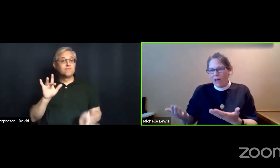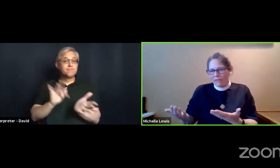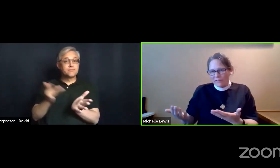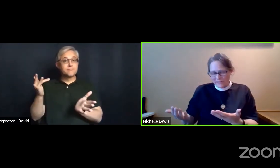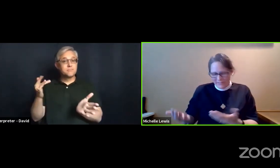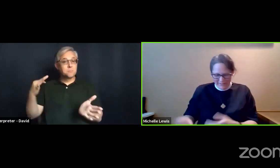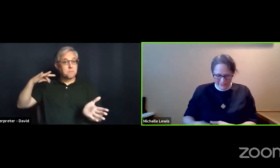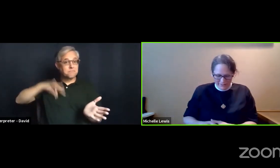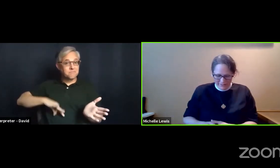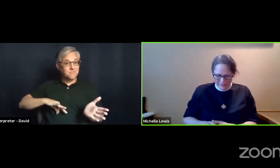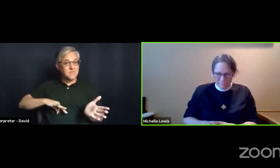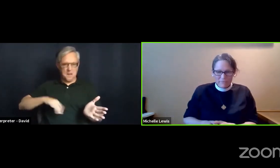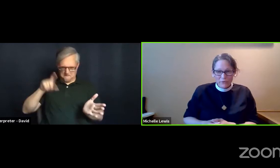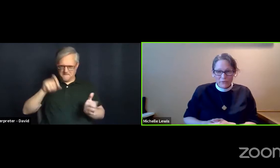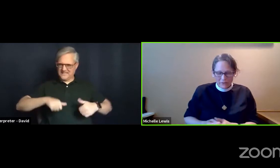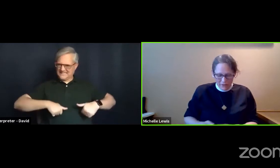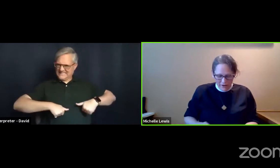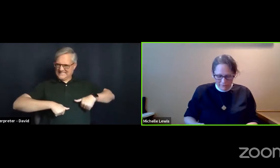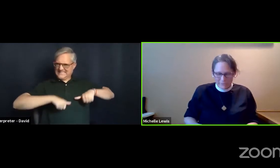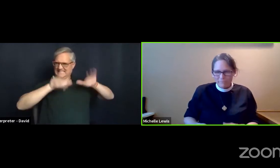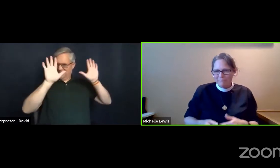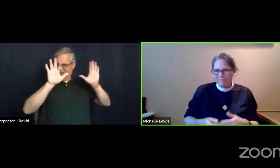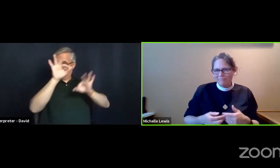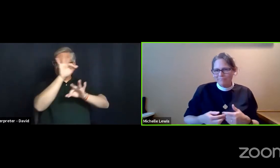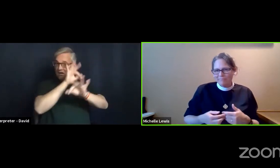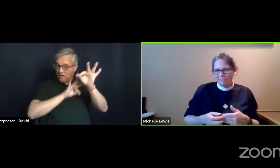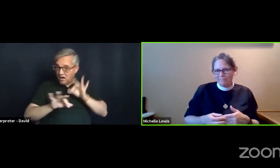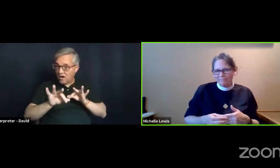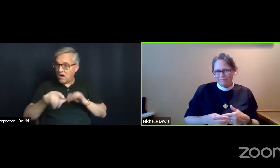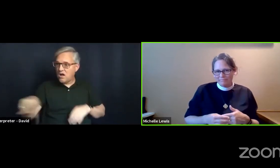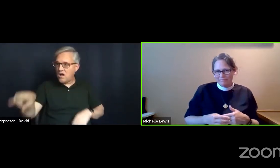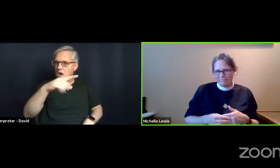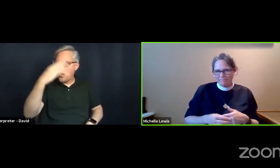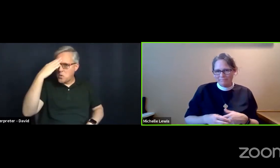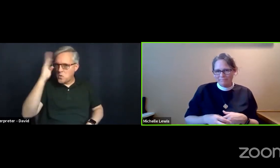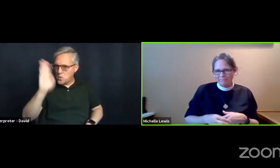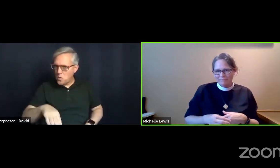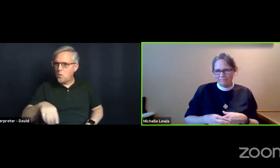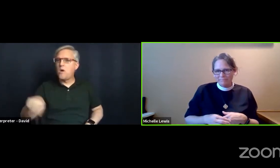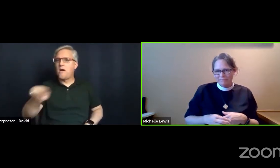that others know they're loved.